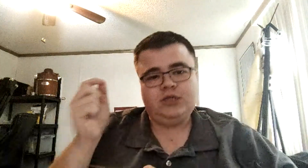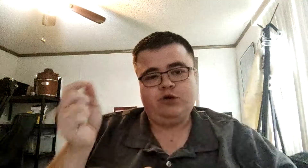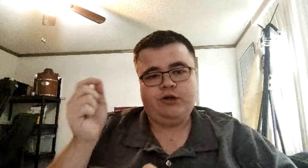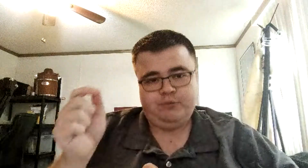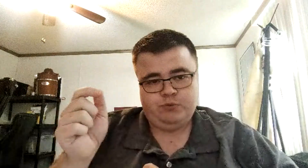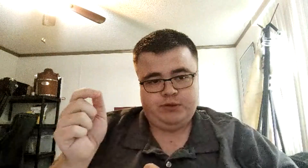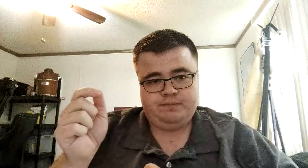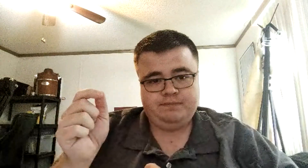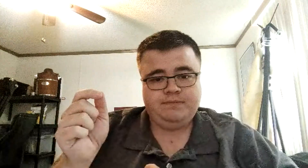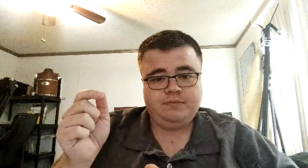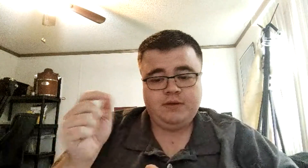human community.